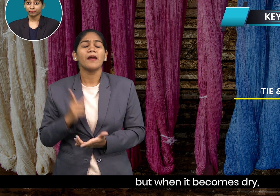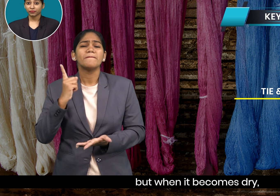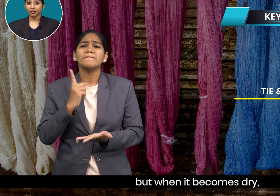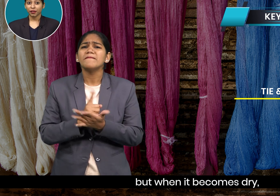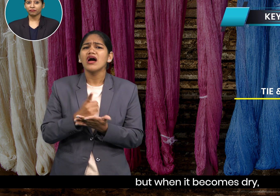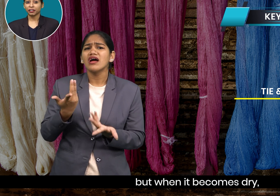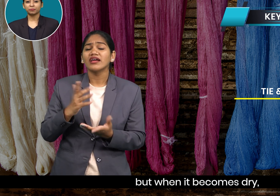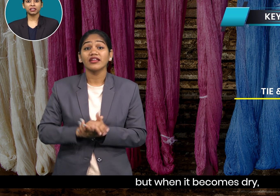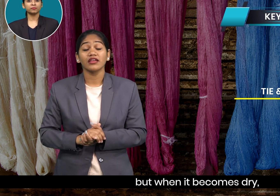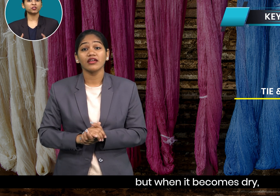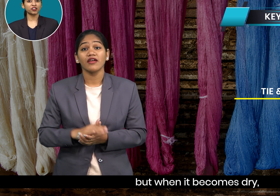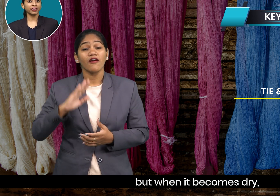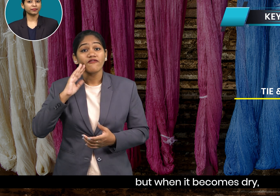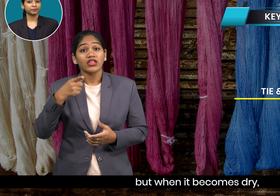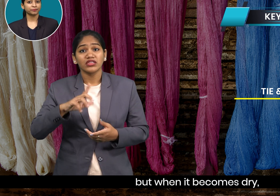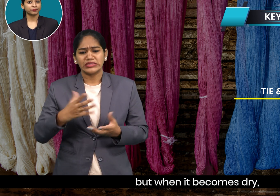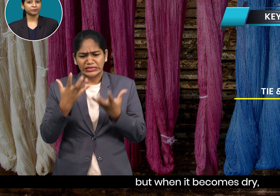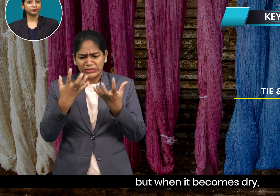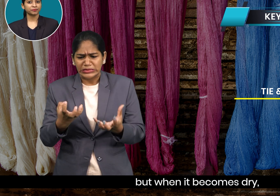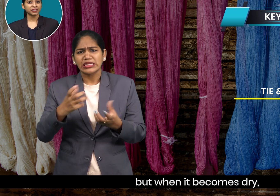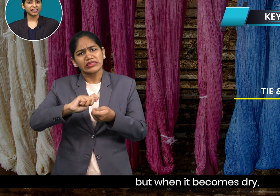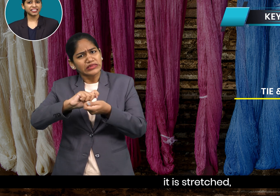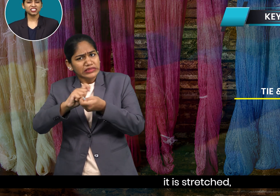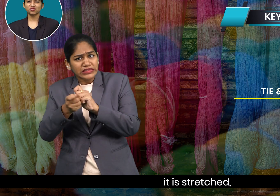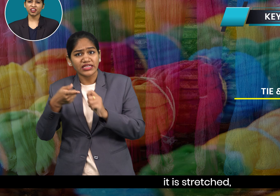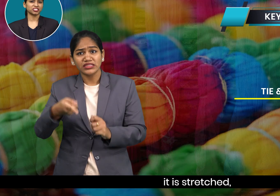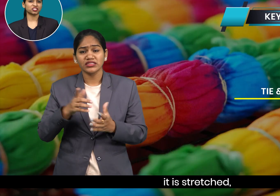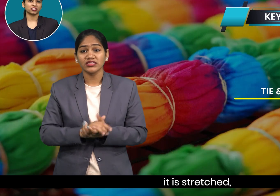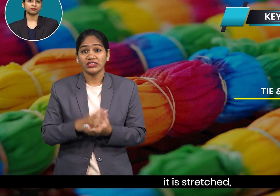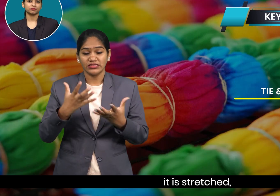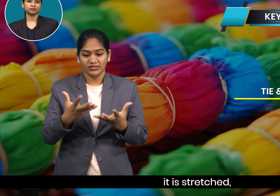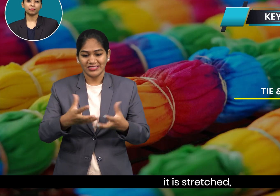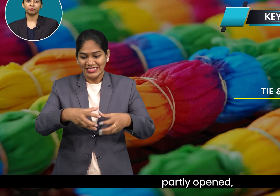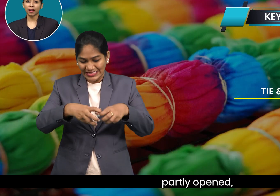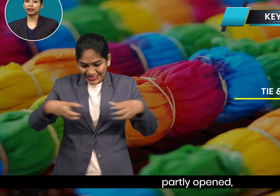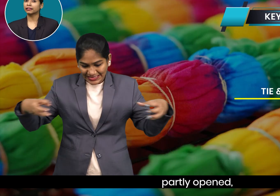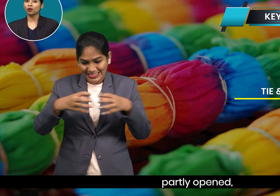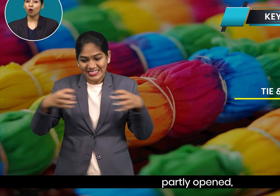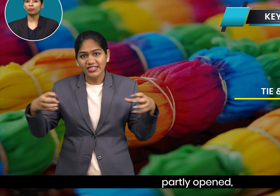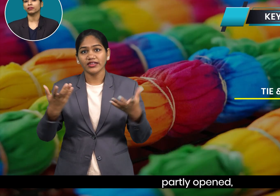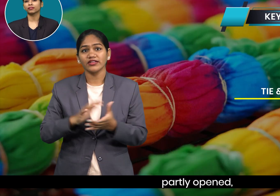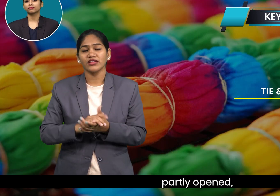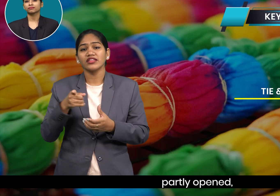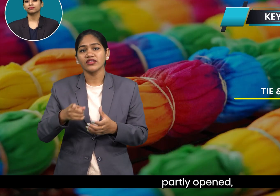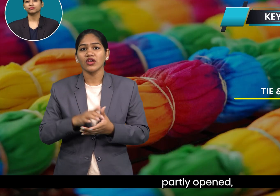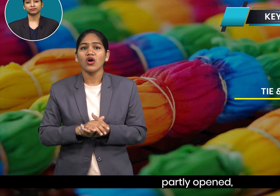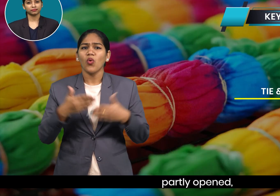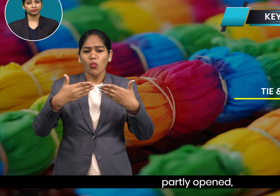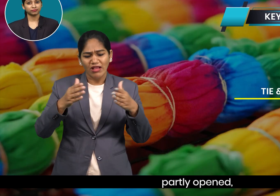But when it becomes dry, it is stretched, partly opened